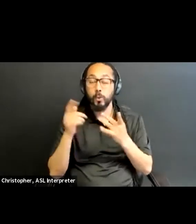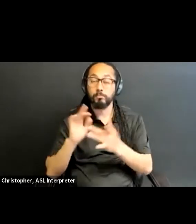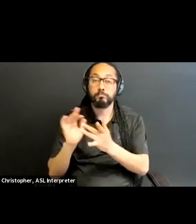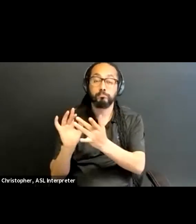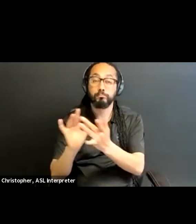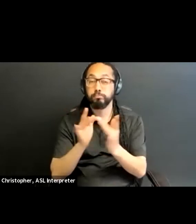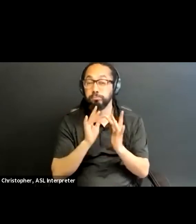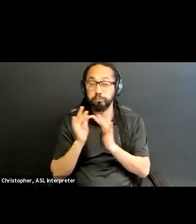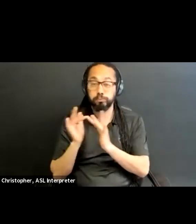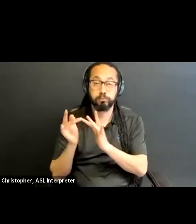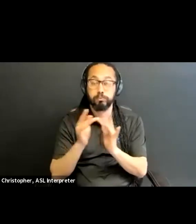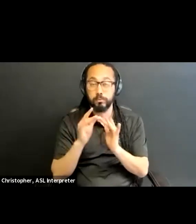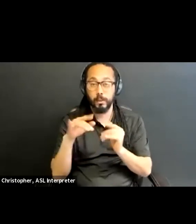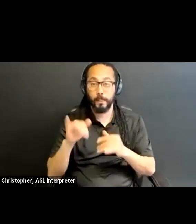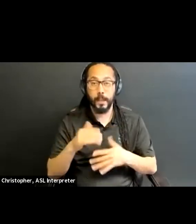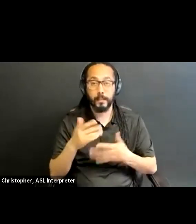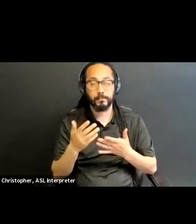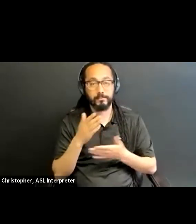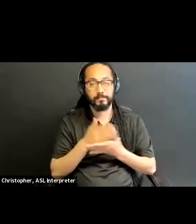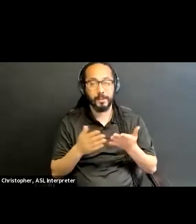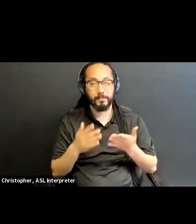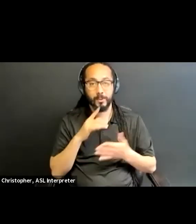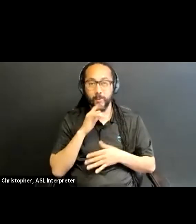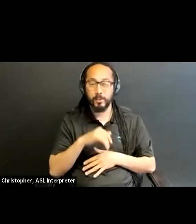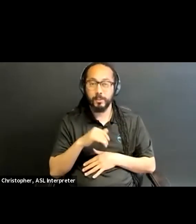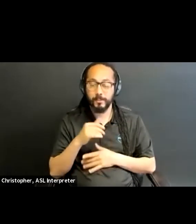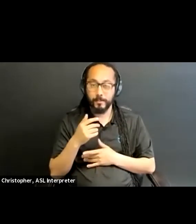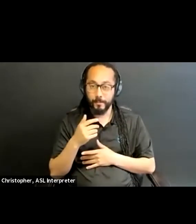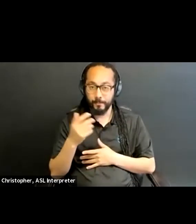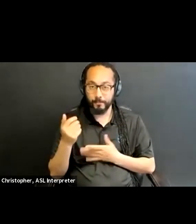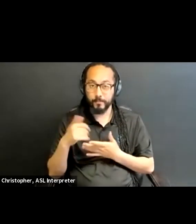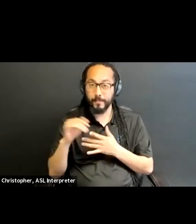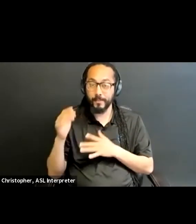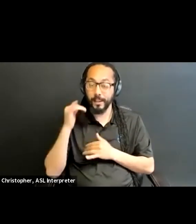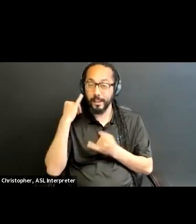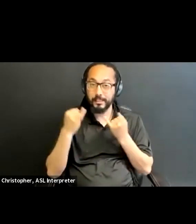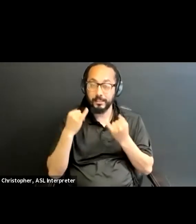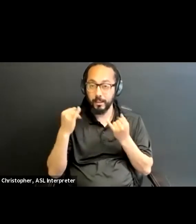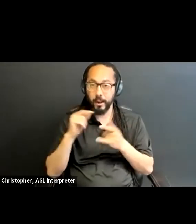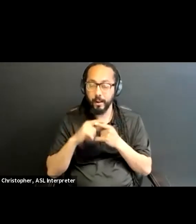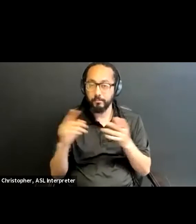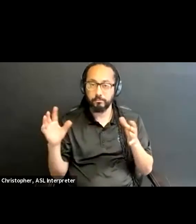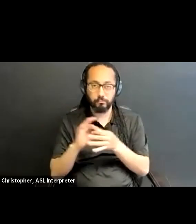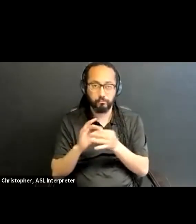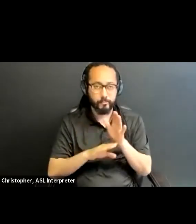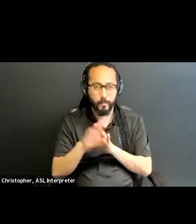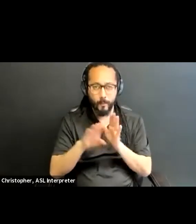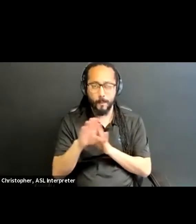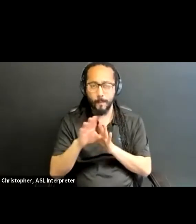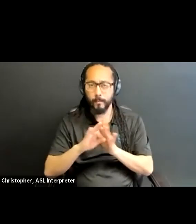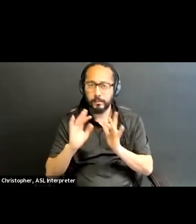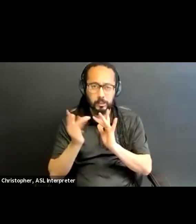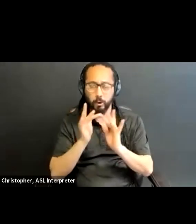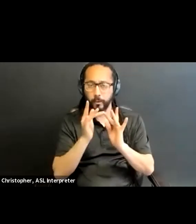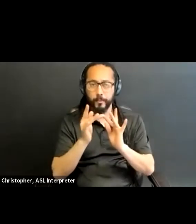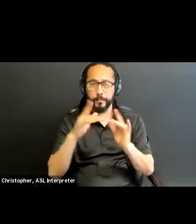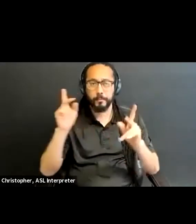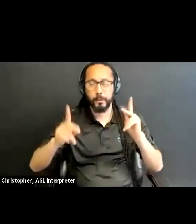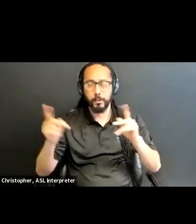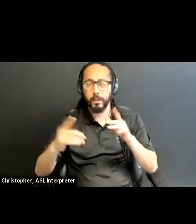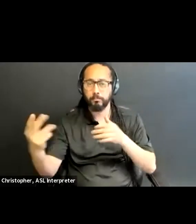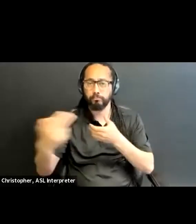draws on some of that vintage idea of an art zine, and putting that into a digital landscape right now allows people to connect and build